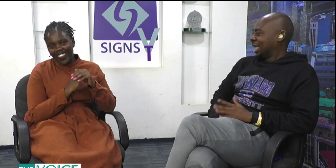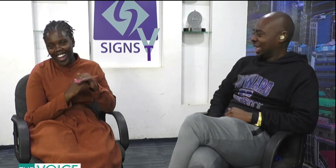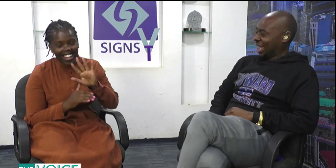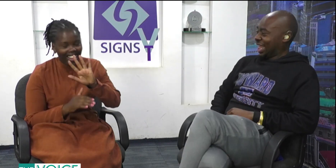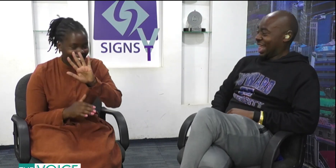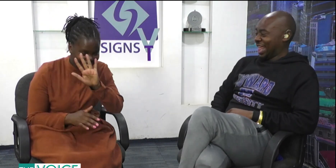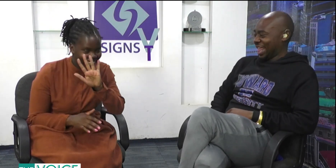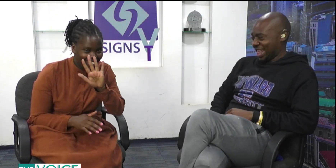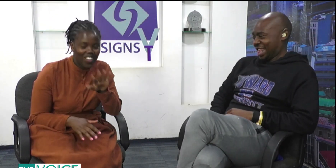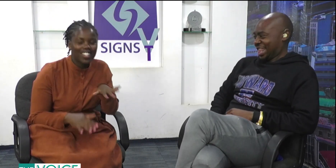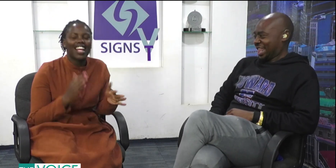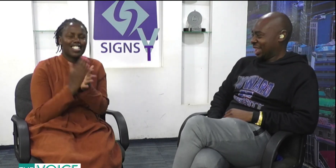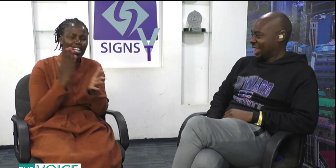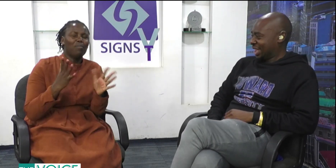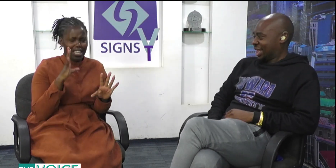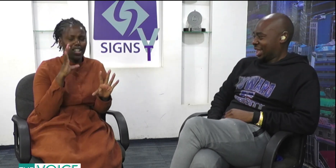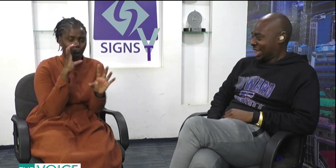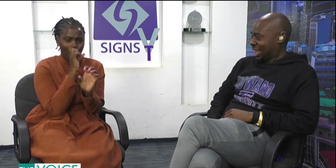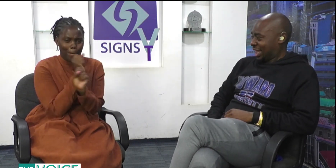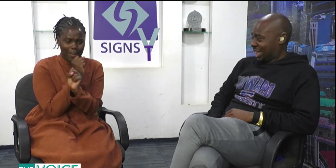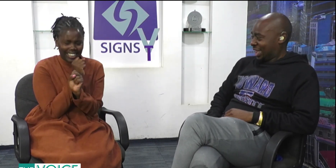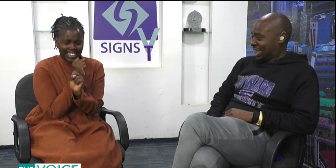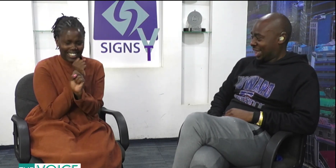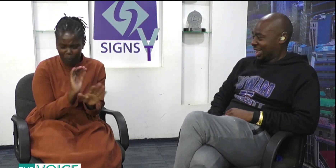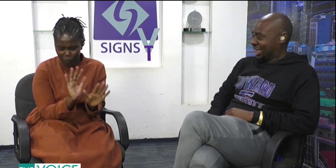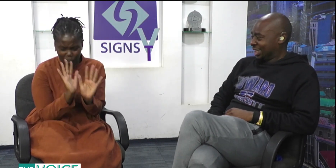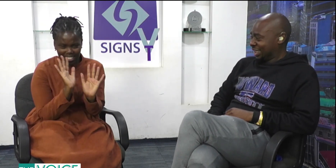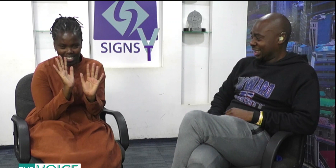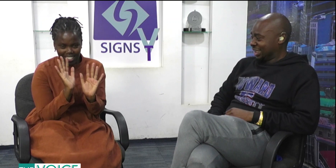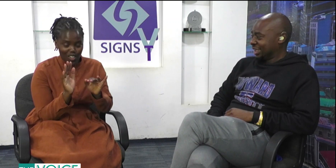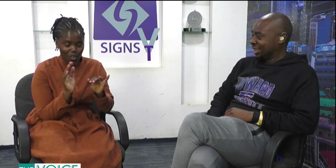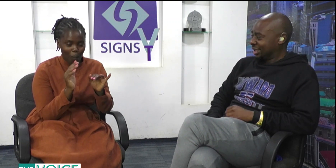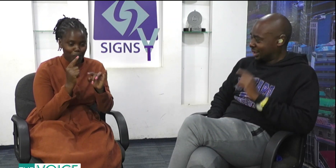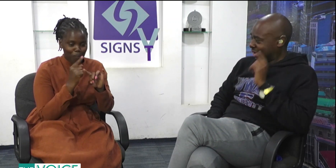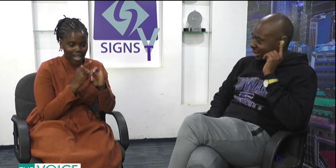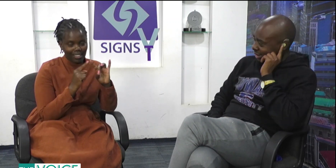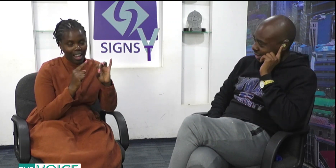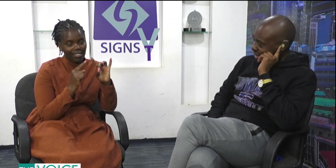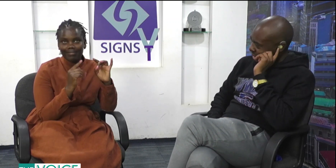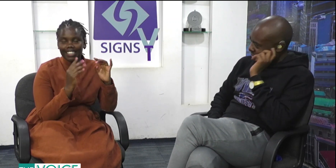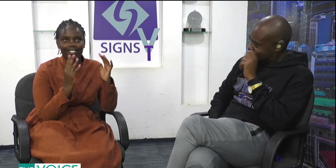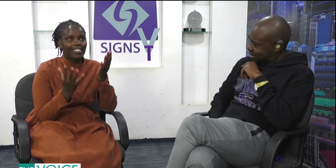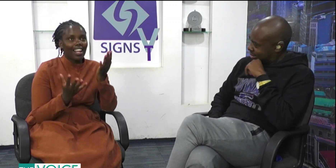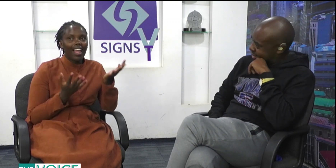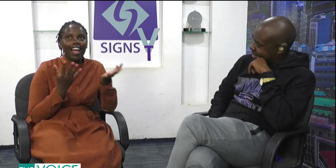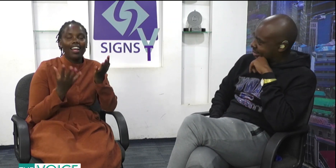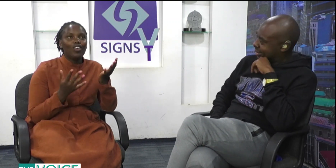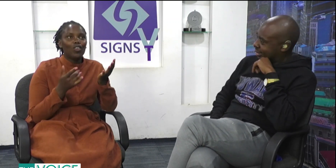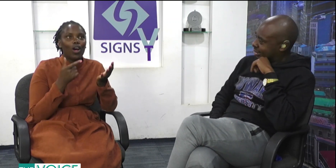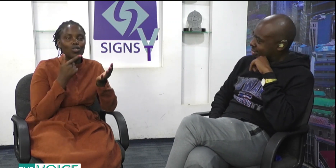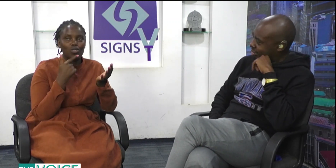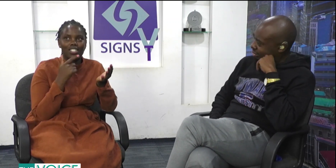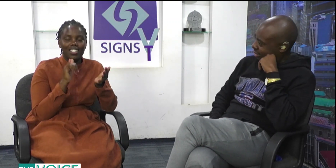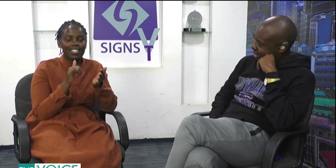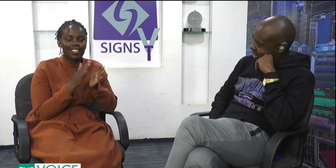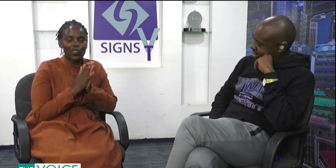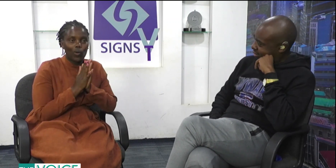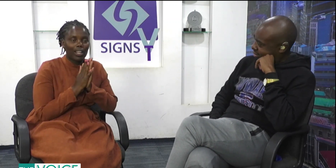And that's how I became a teacher. Okay, wait a minute. In case you've missed this one, I don't know how